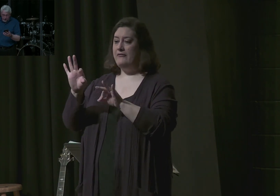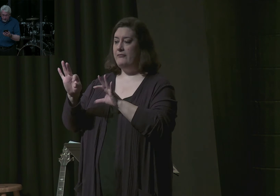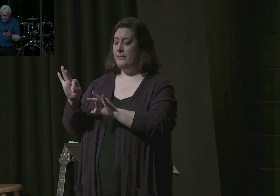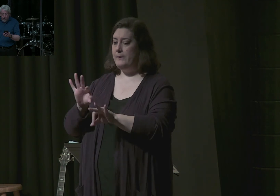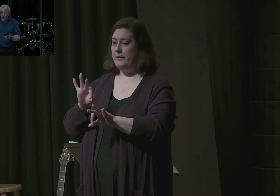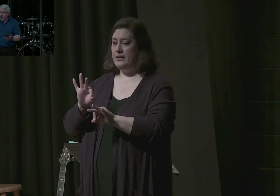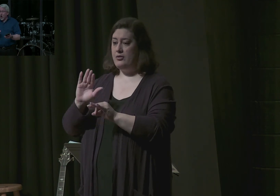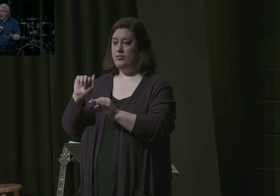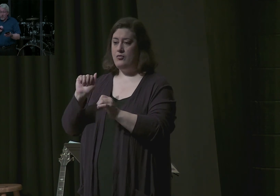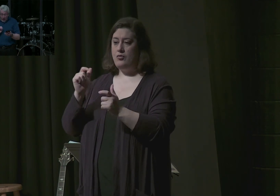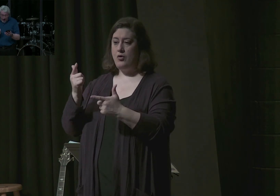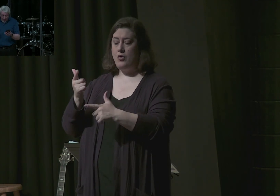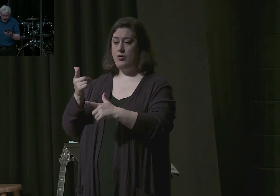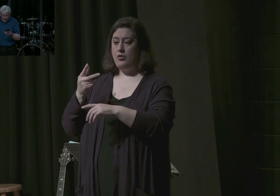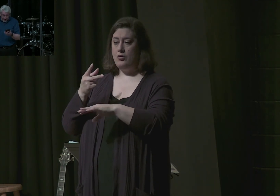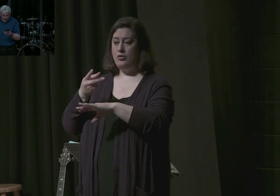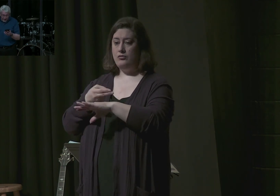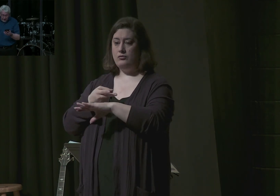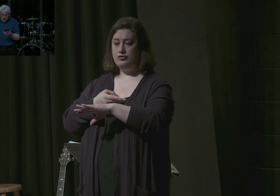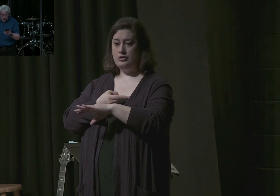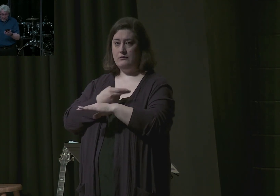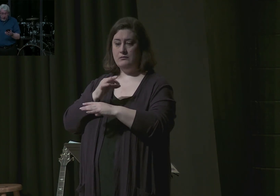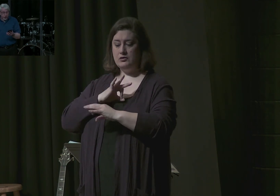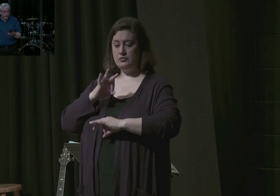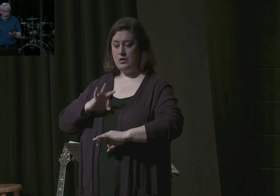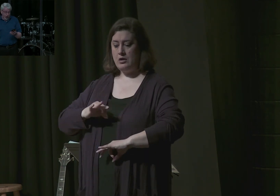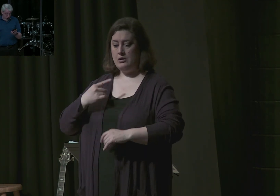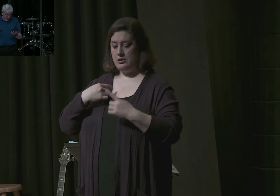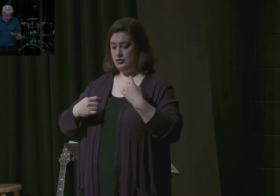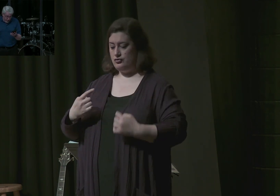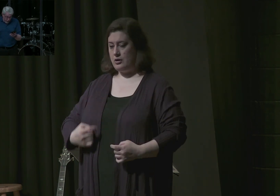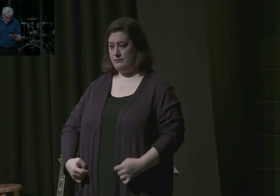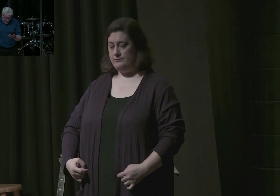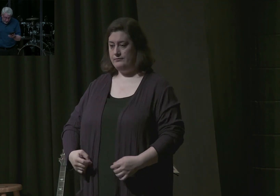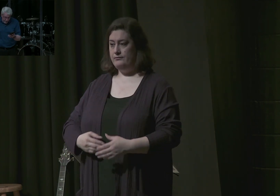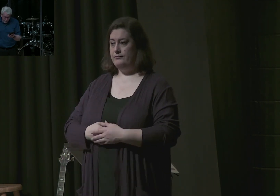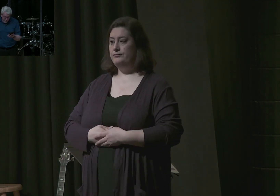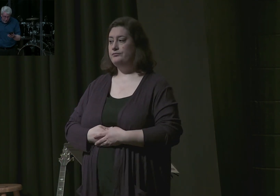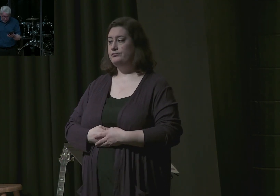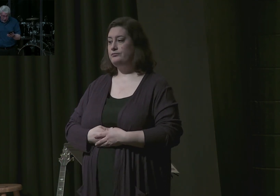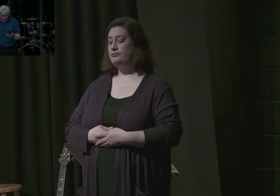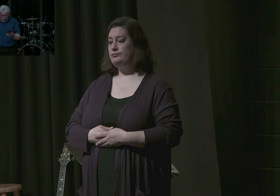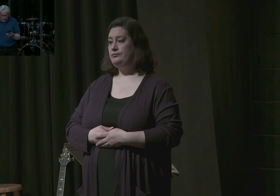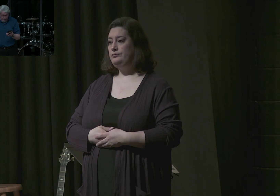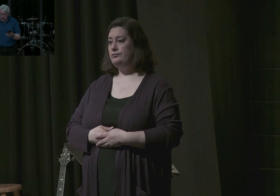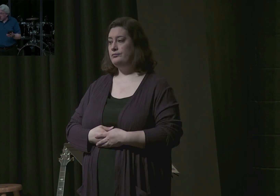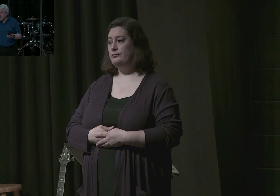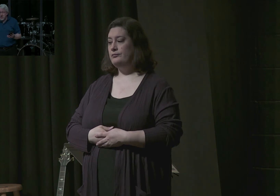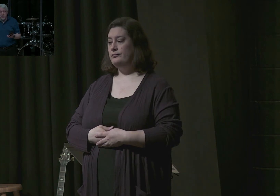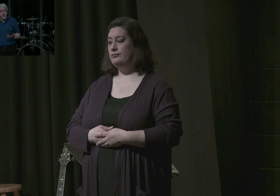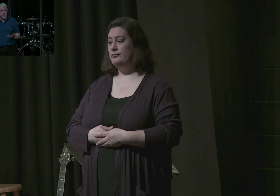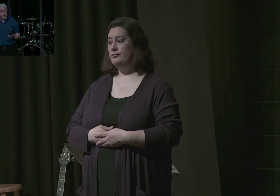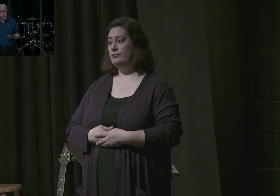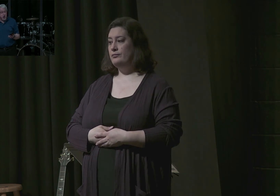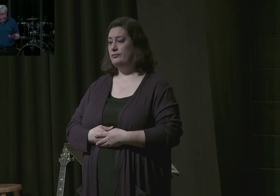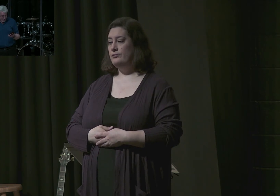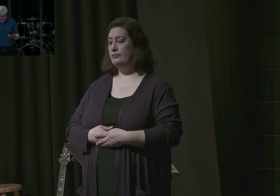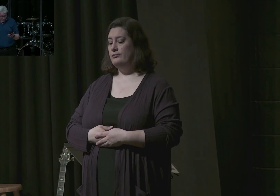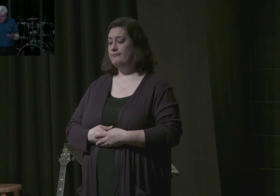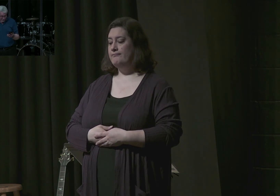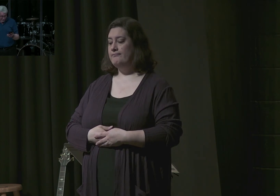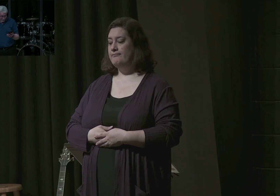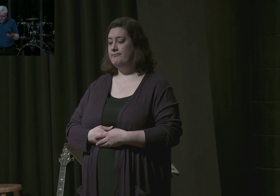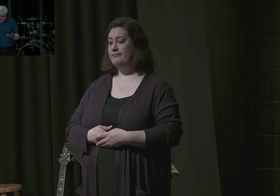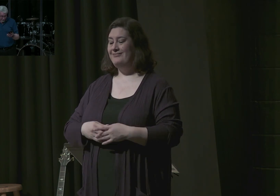he goes through the herd. But if these sheep and goats are not there, then, well, he kept his end of the bargain.